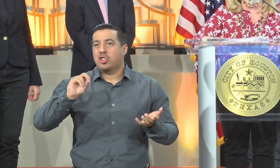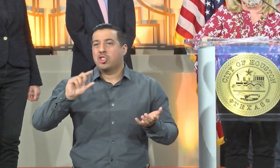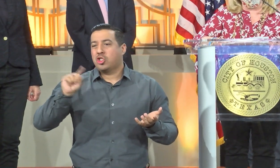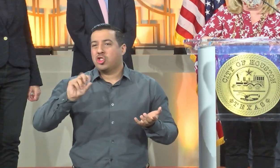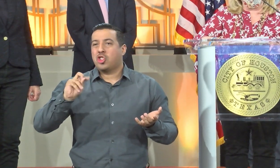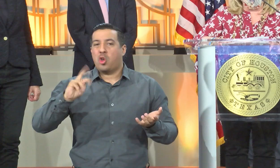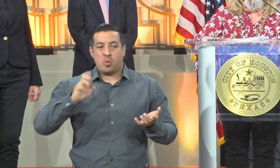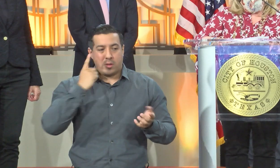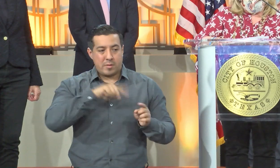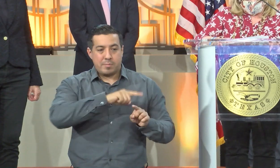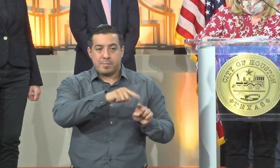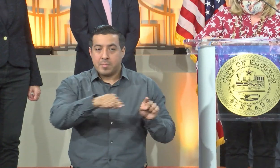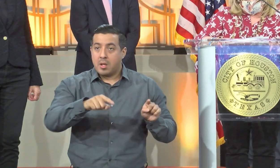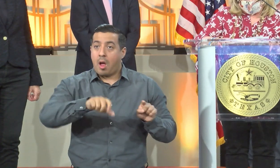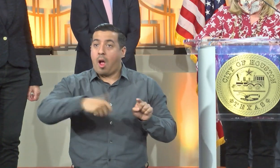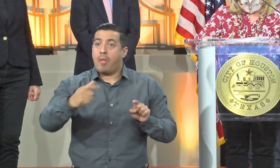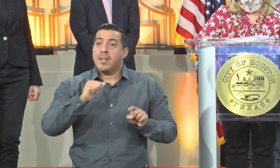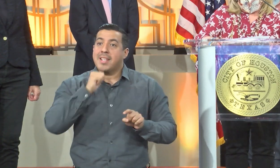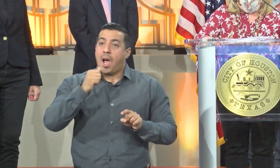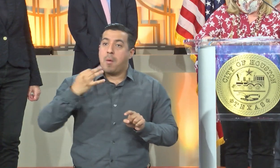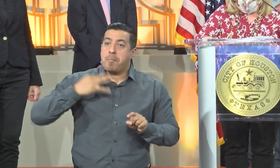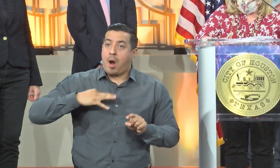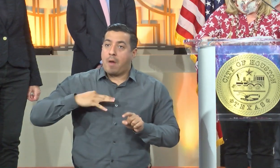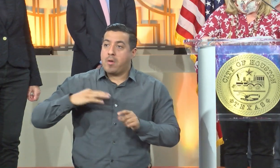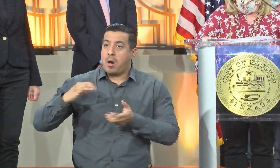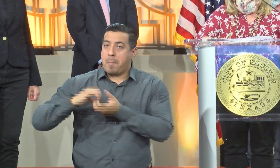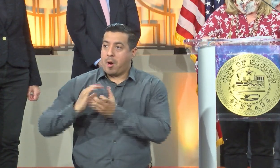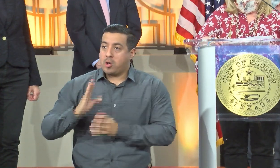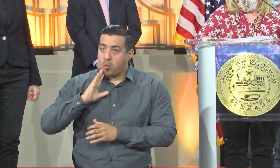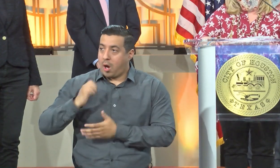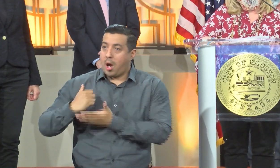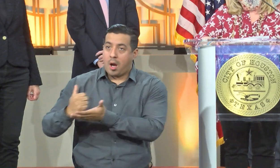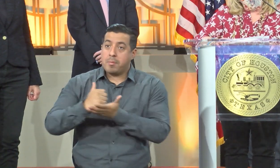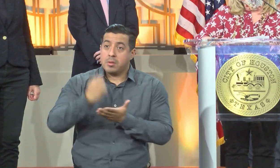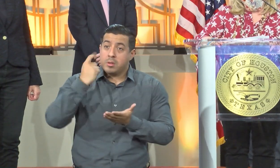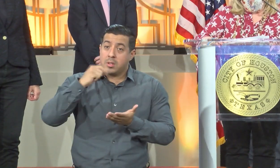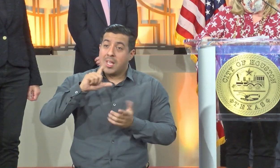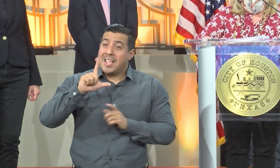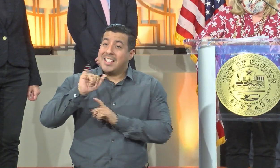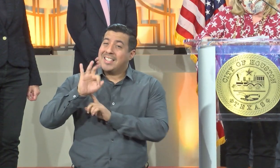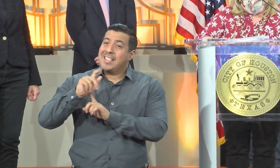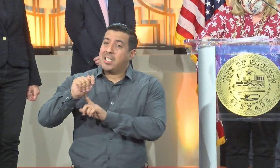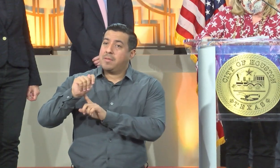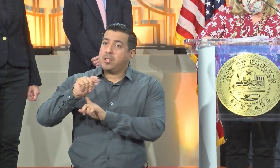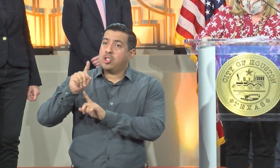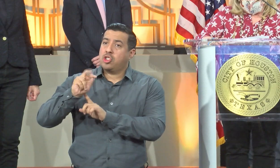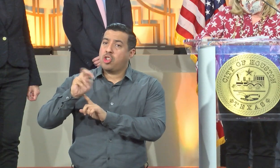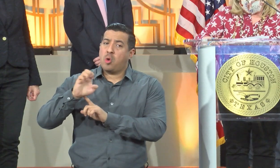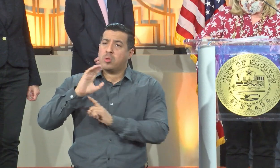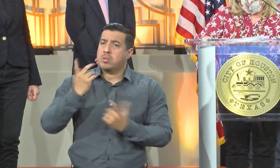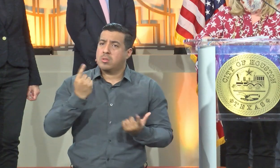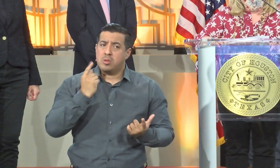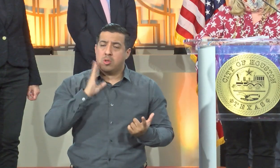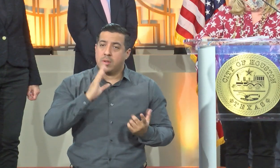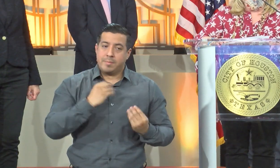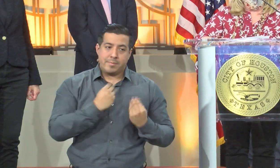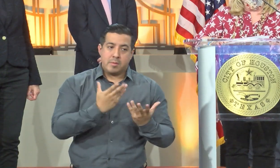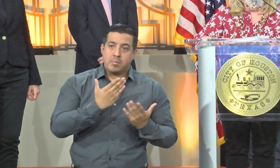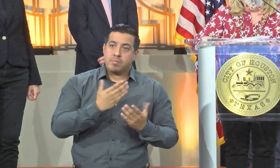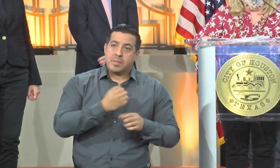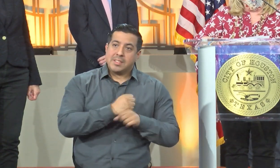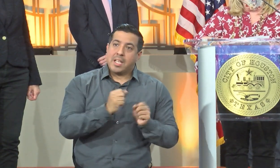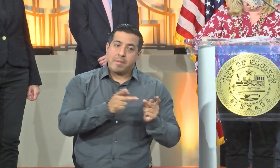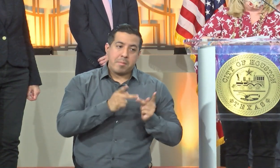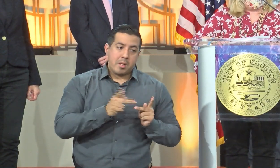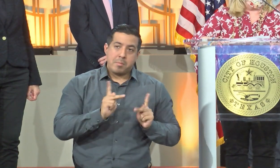Houston, but with other nonprofit partners. These lift zones are facilities that are designed to provide safe space